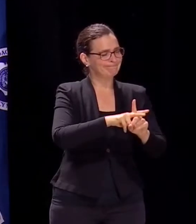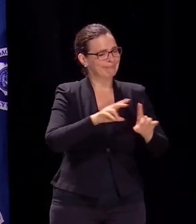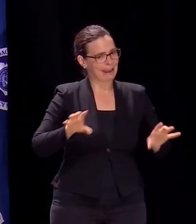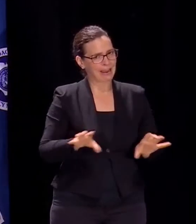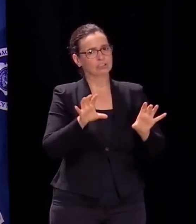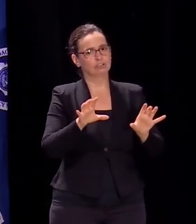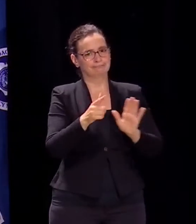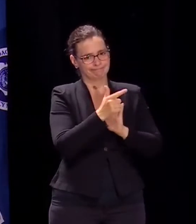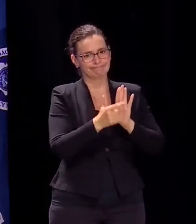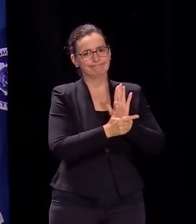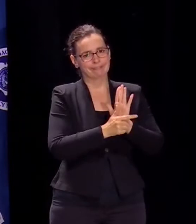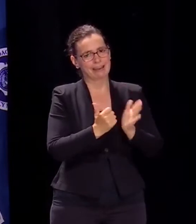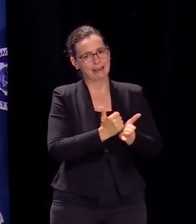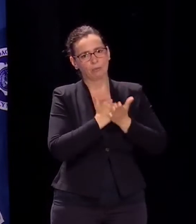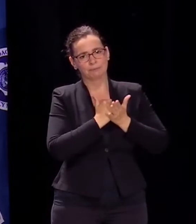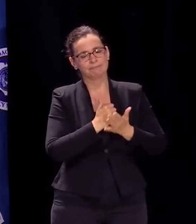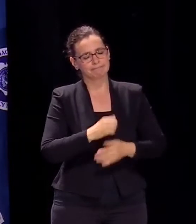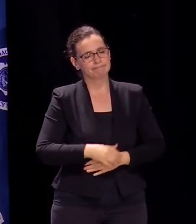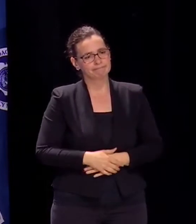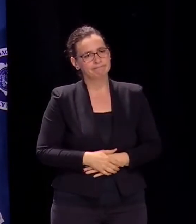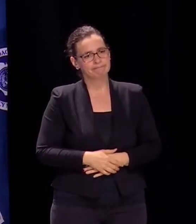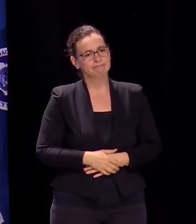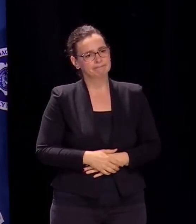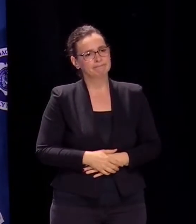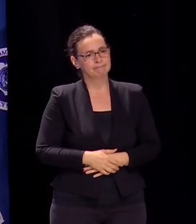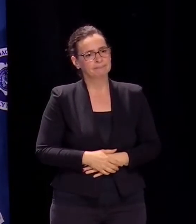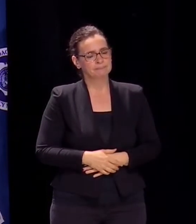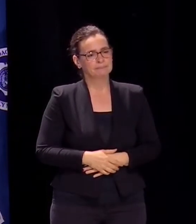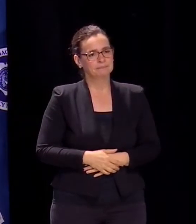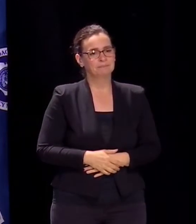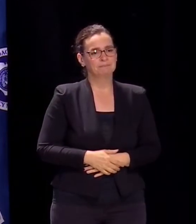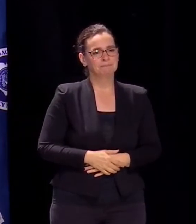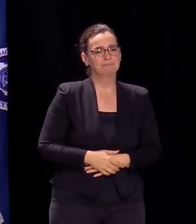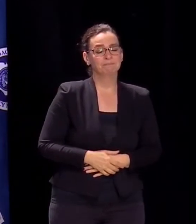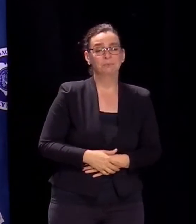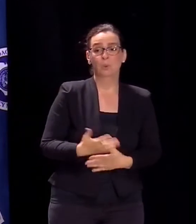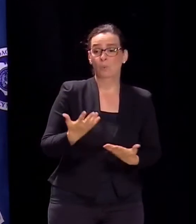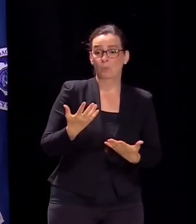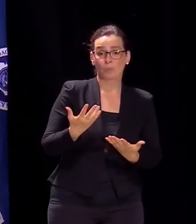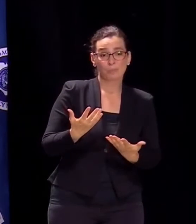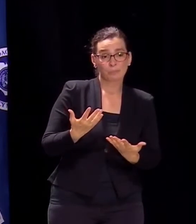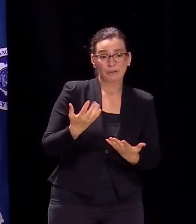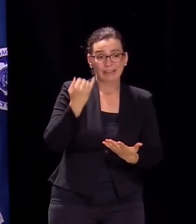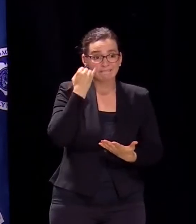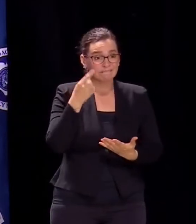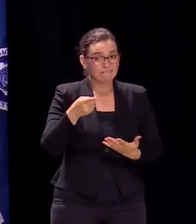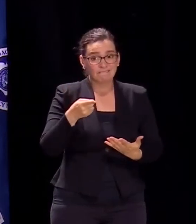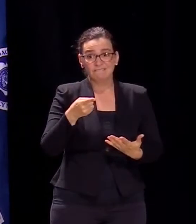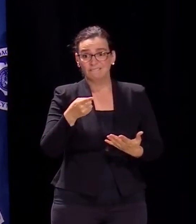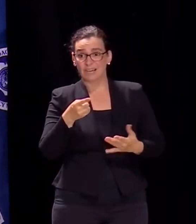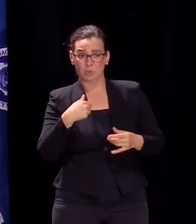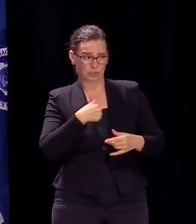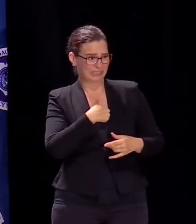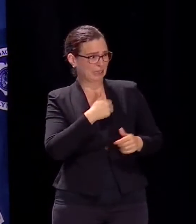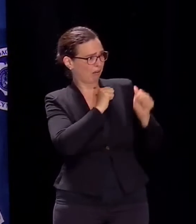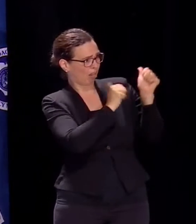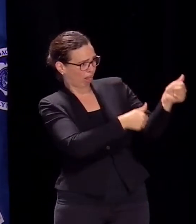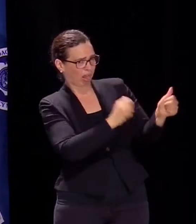to be well positioned to fight this virus now and moving into the new year, we need help from our federal